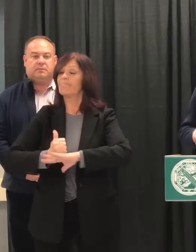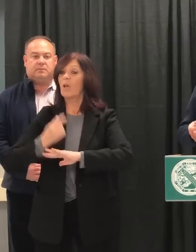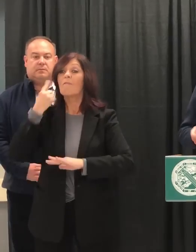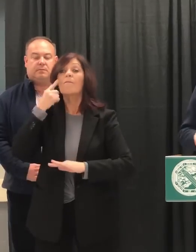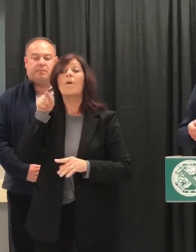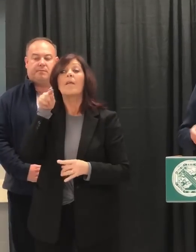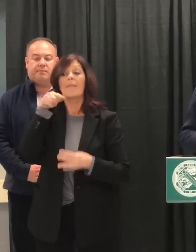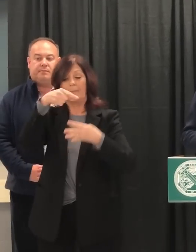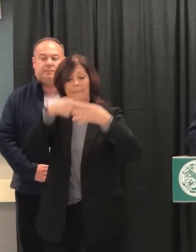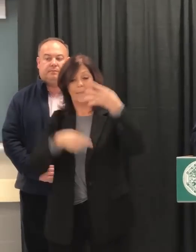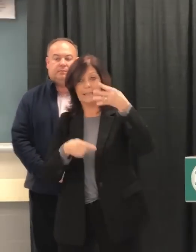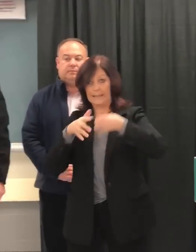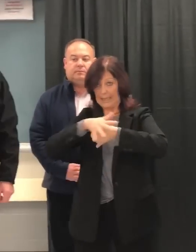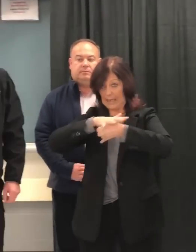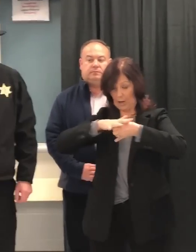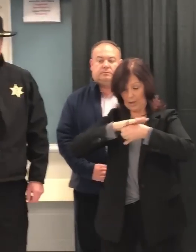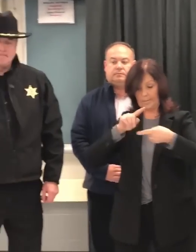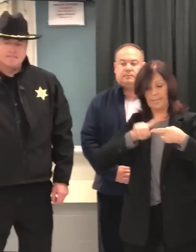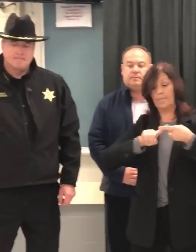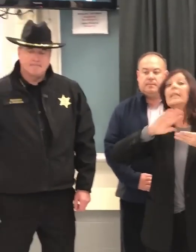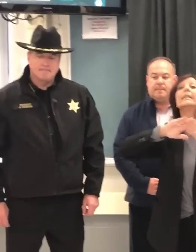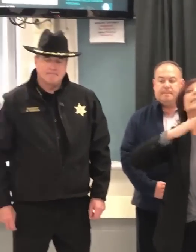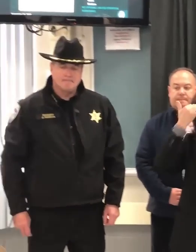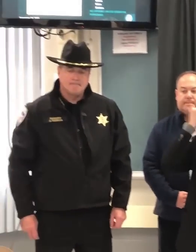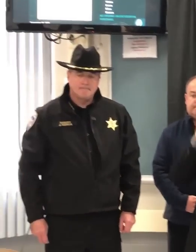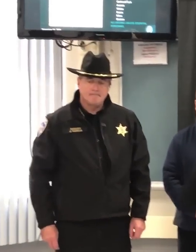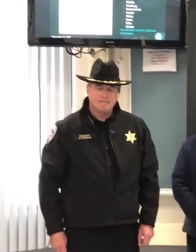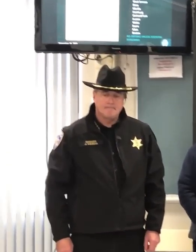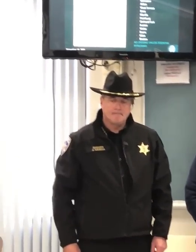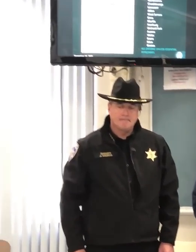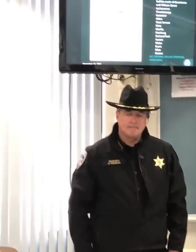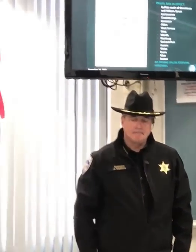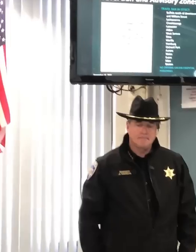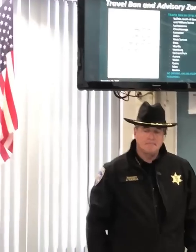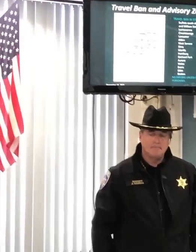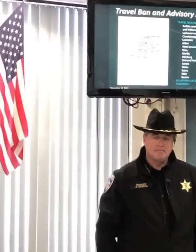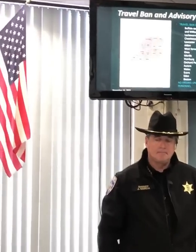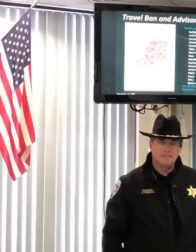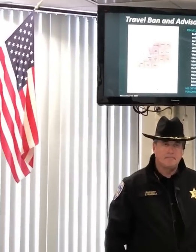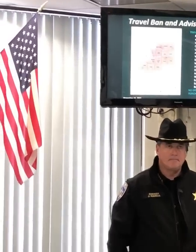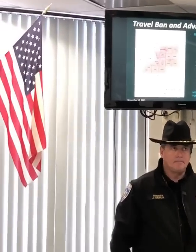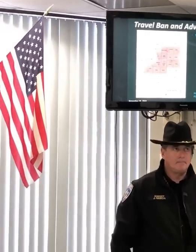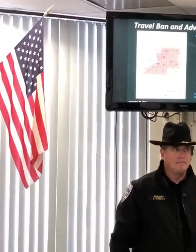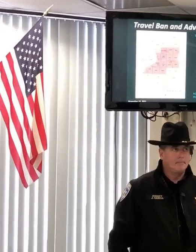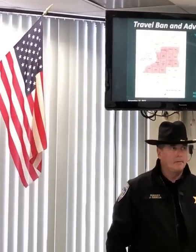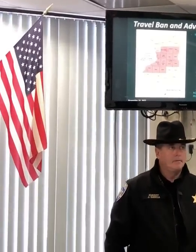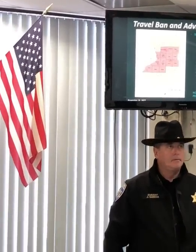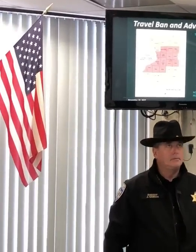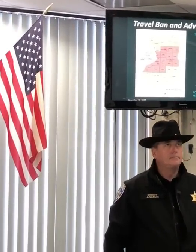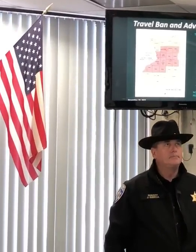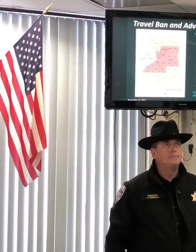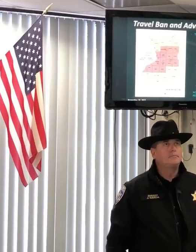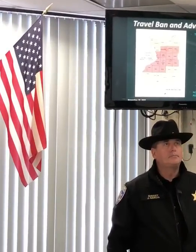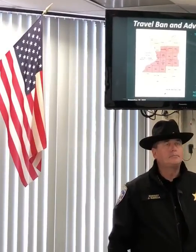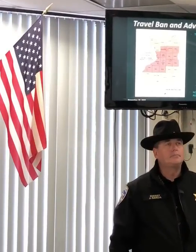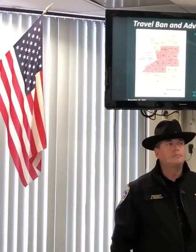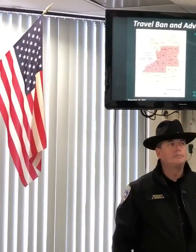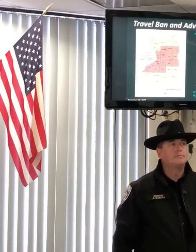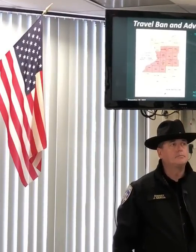for the following communities: the city of Buffalo, from downtown and